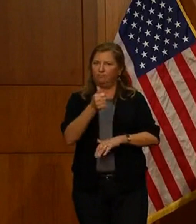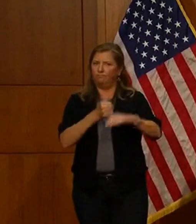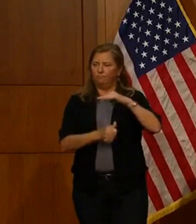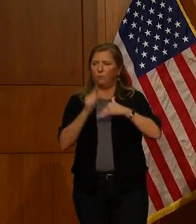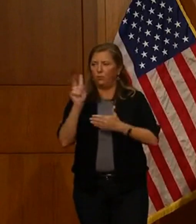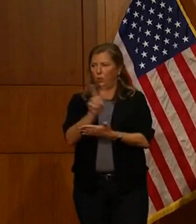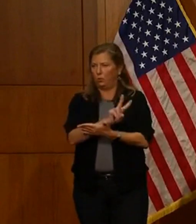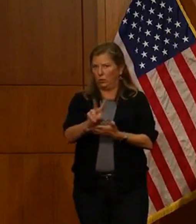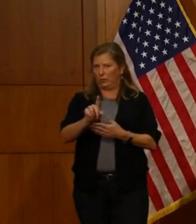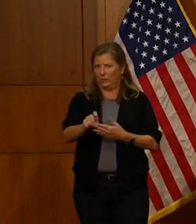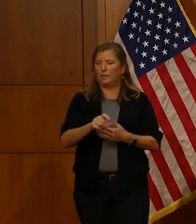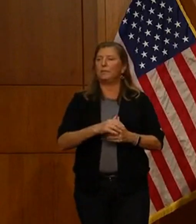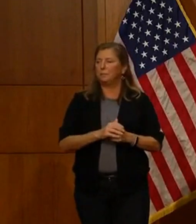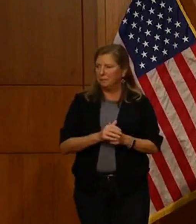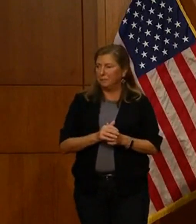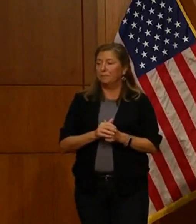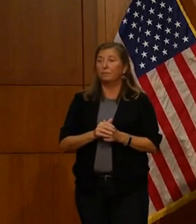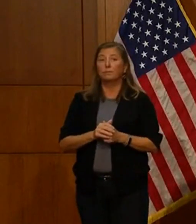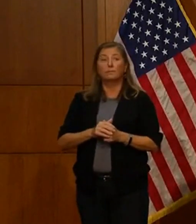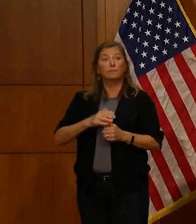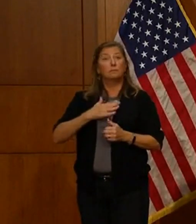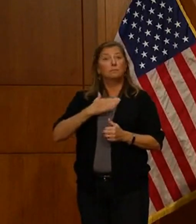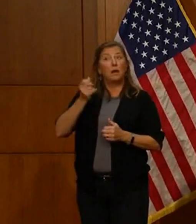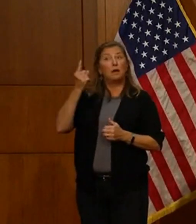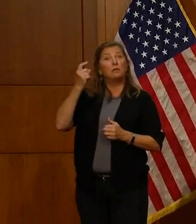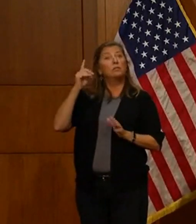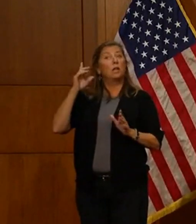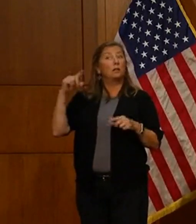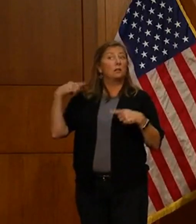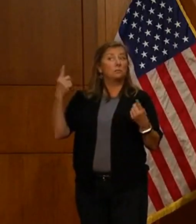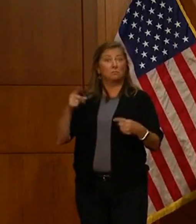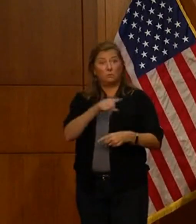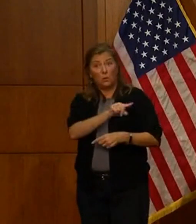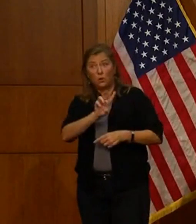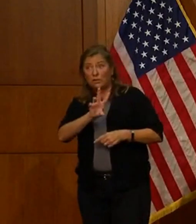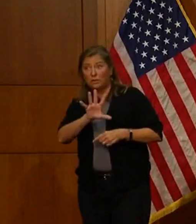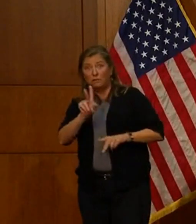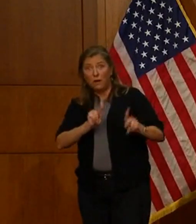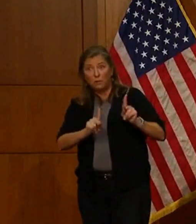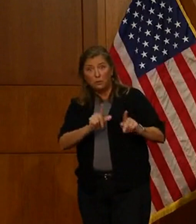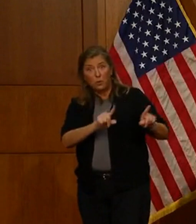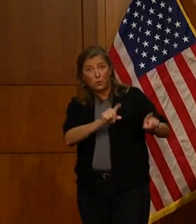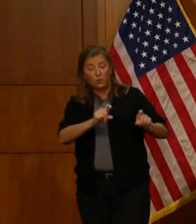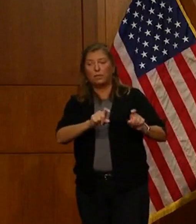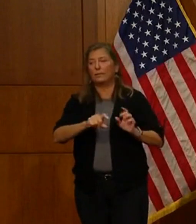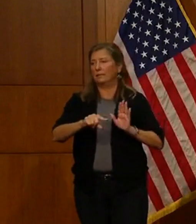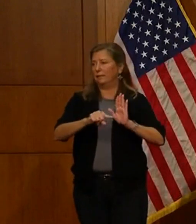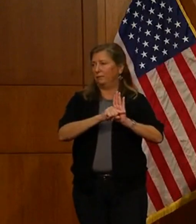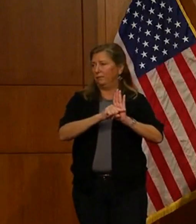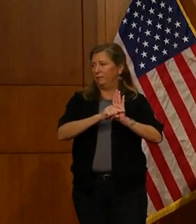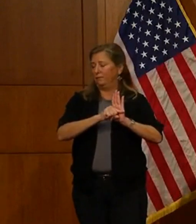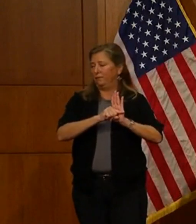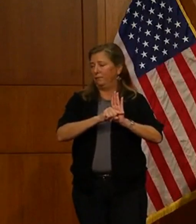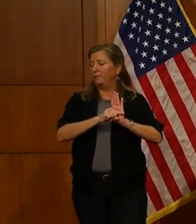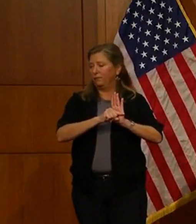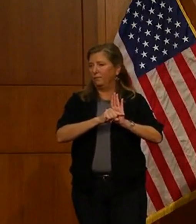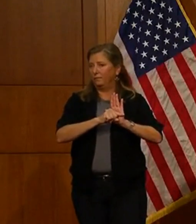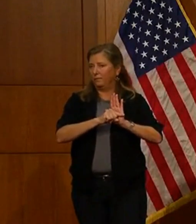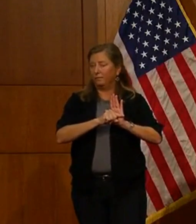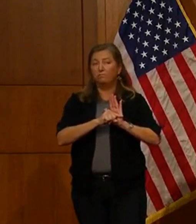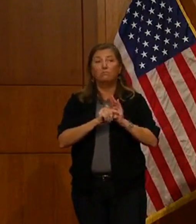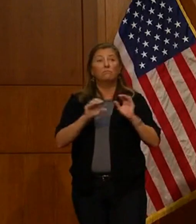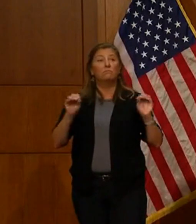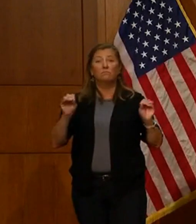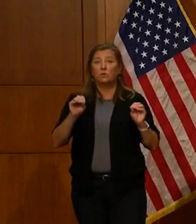for 2 weeks. To my knowledge, those 65 staff members all tested negative. No